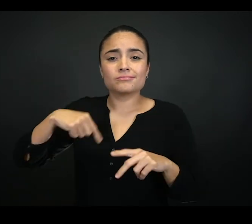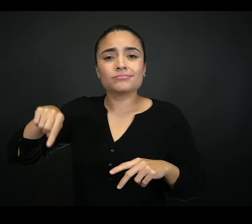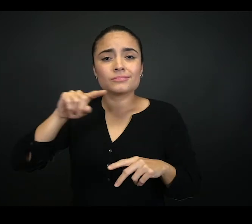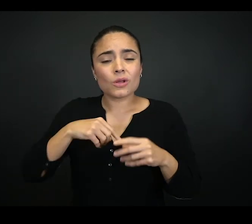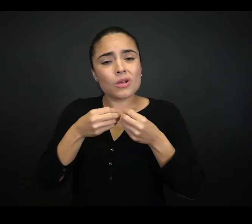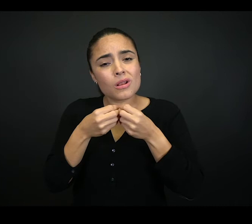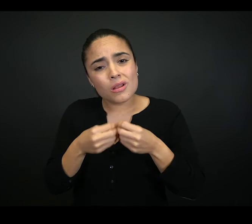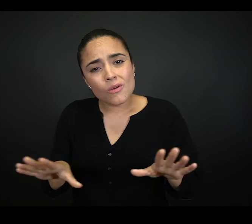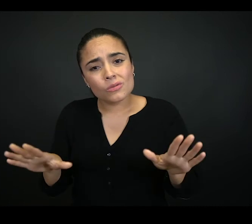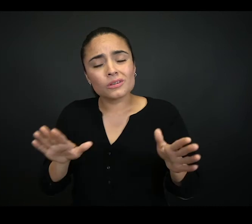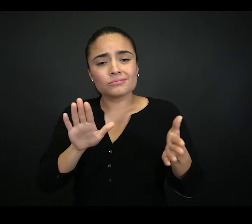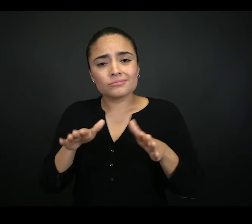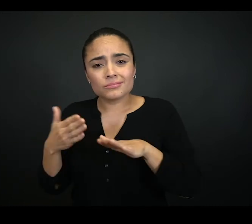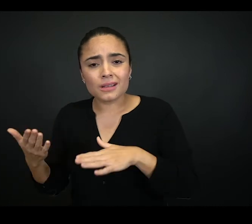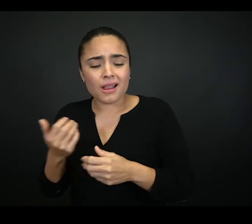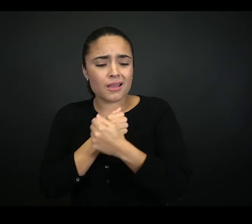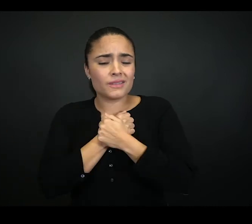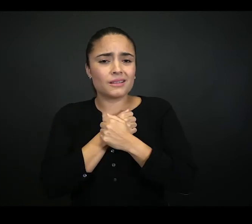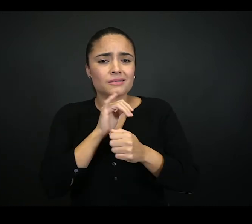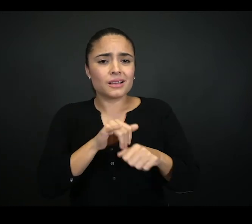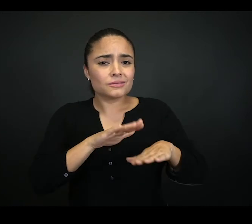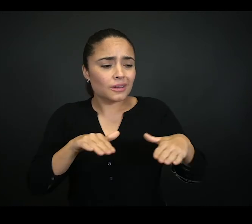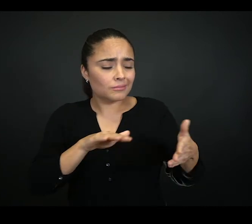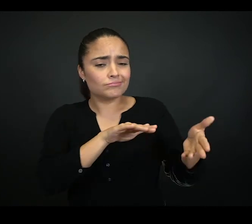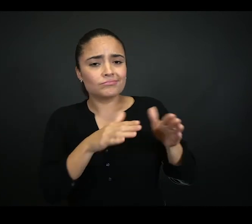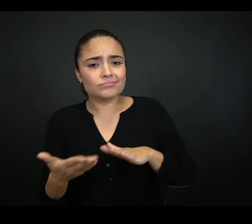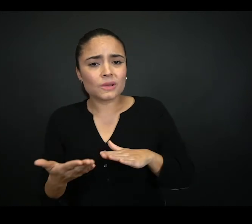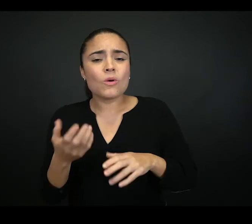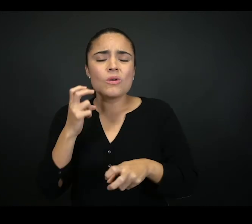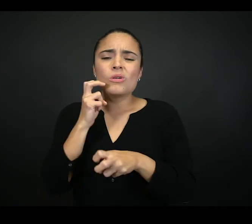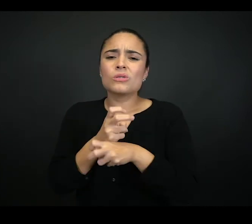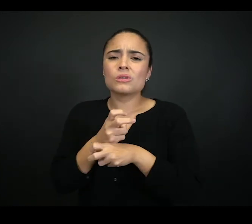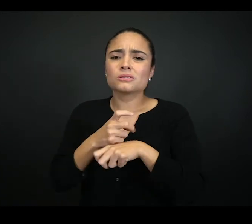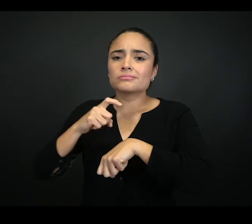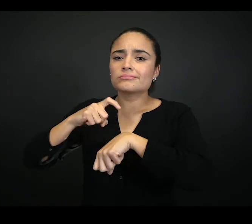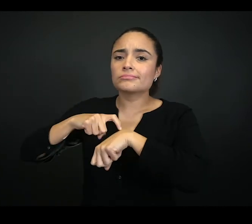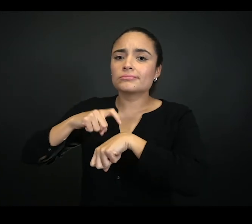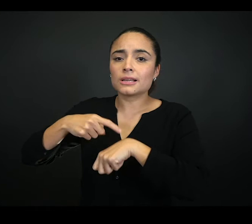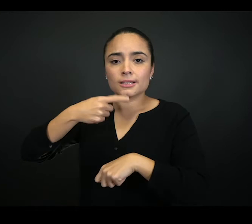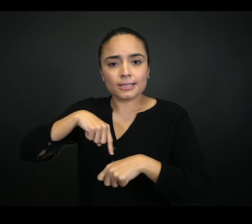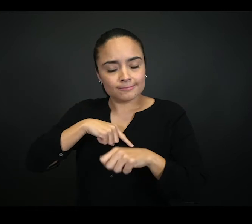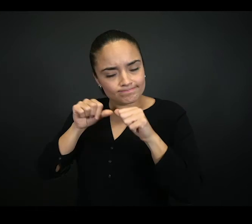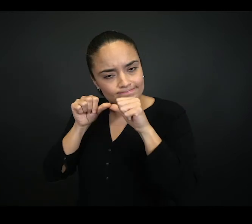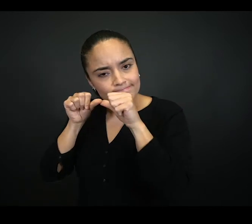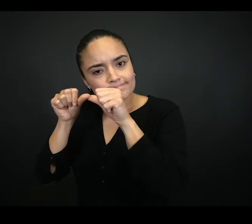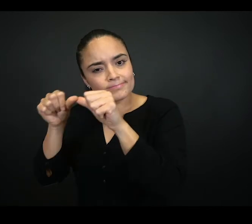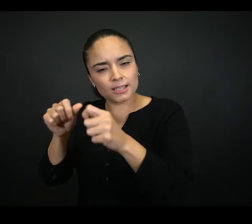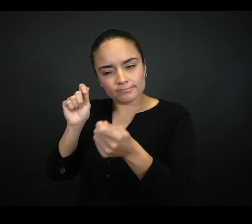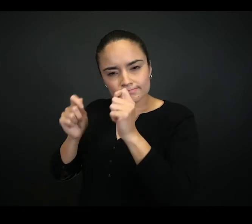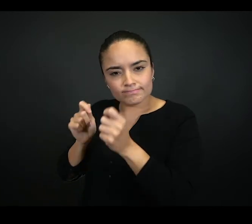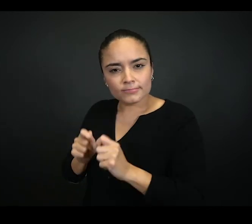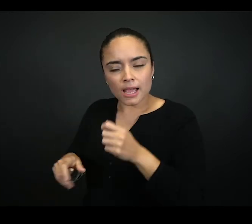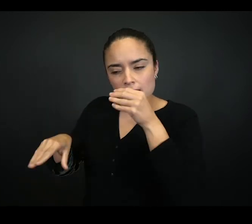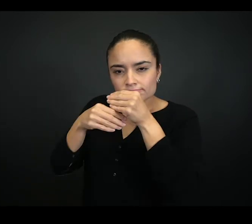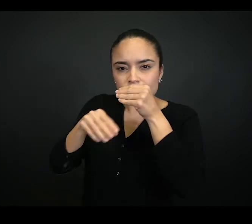traumatic time. And so we just have to keep going along and modifying and adding to our